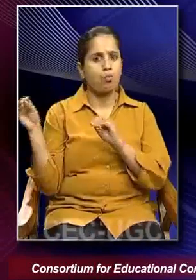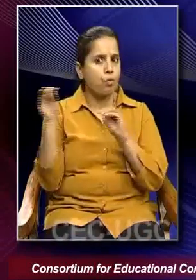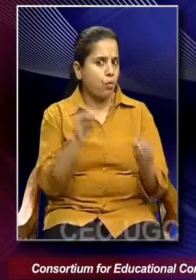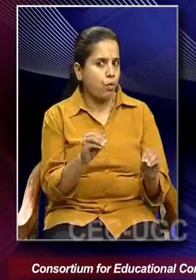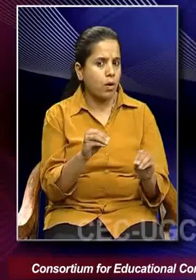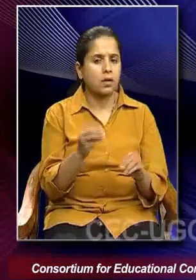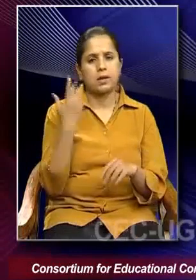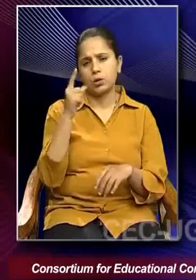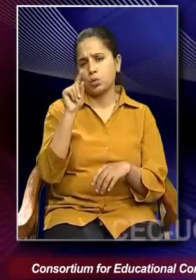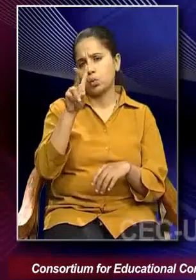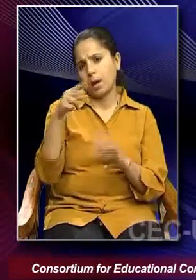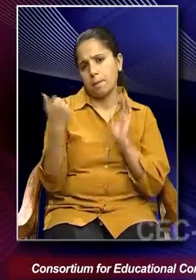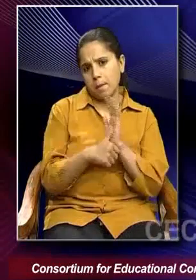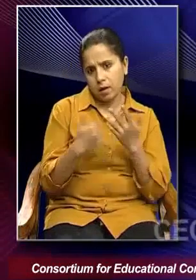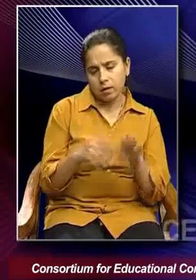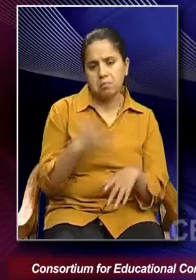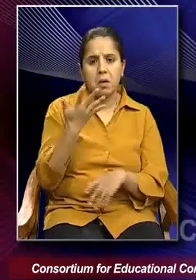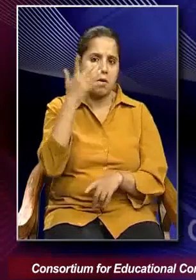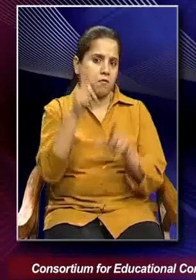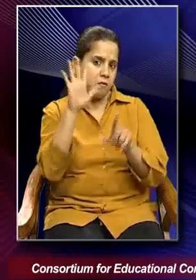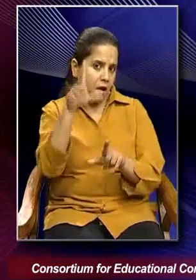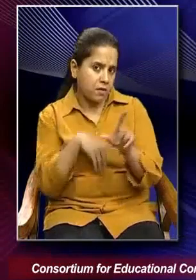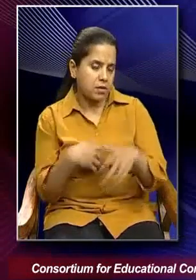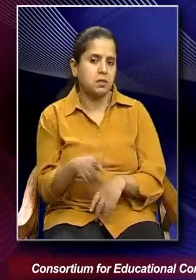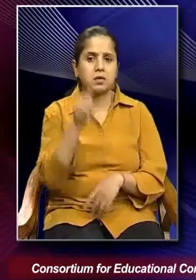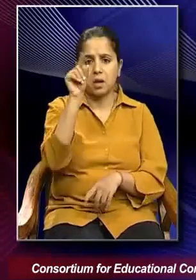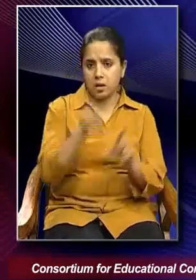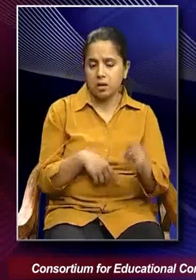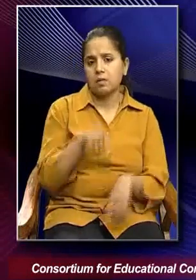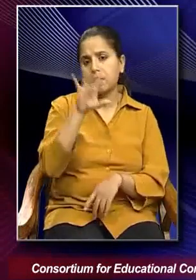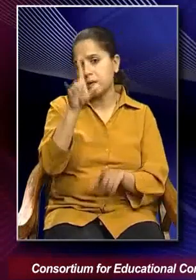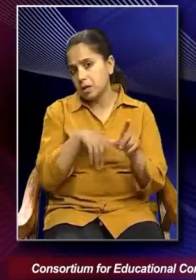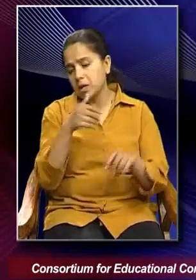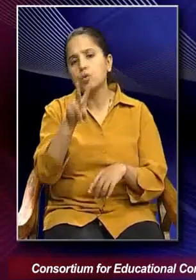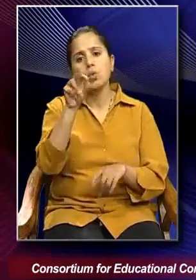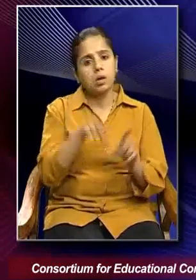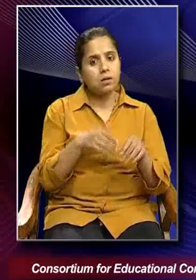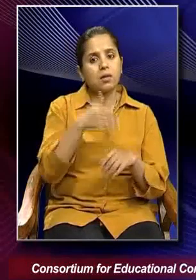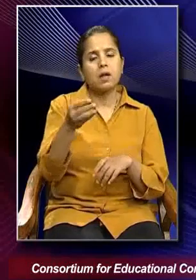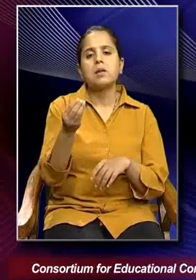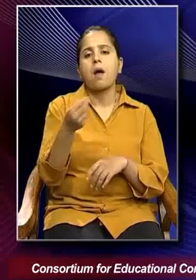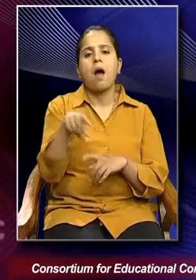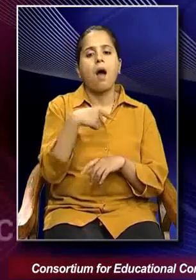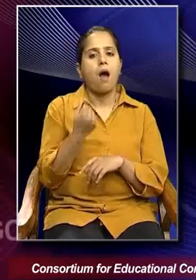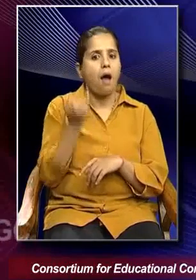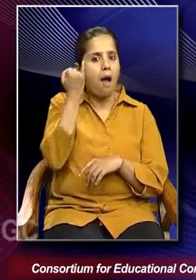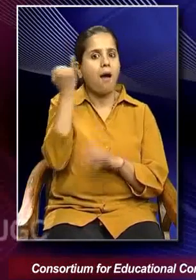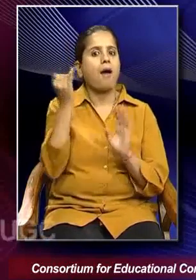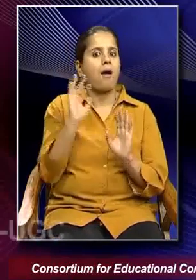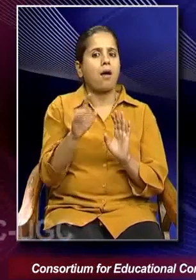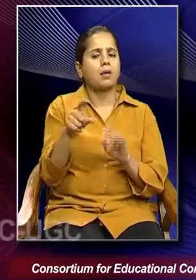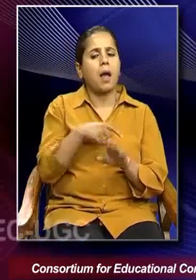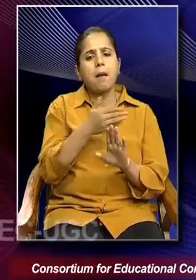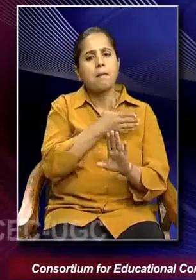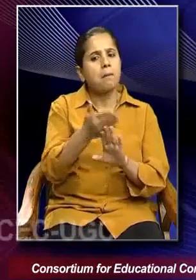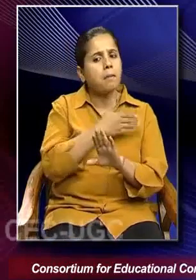come in last 12 months, maybe 5 years, 10 years, 15 years and 20 years. So that gives us some idea about the duration of